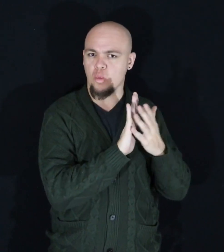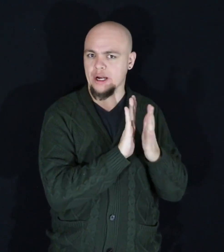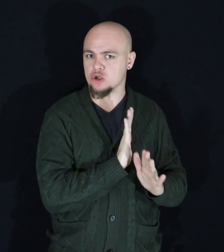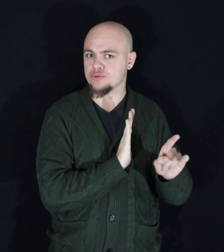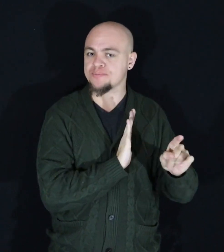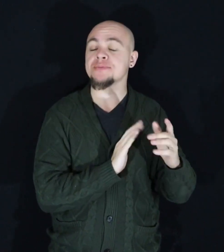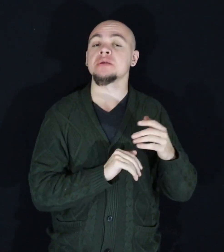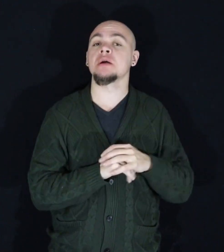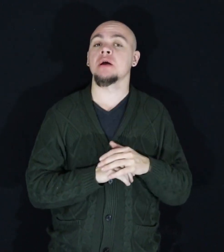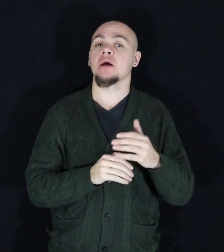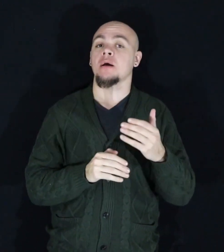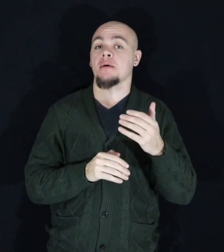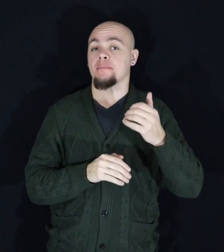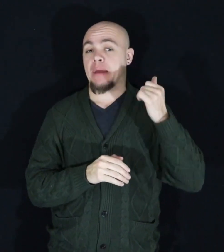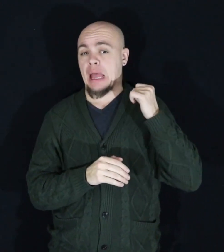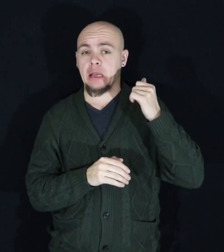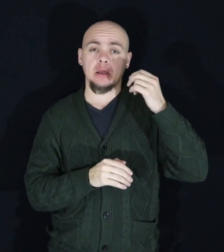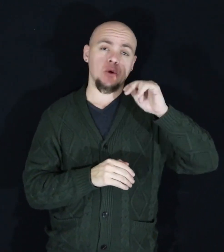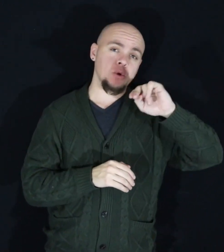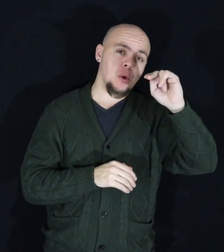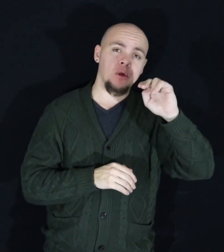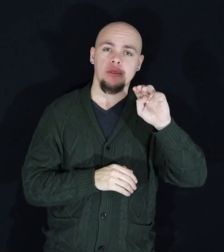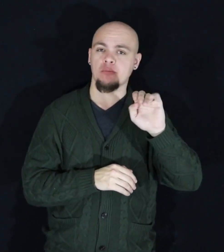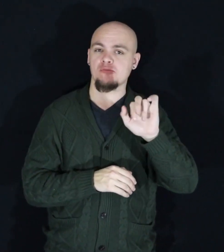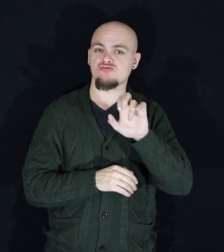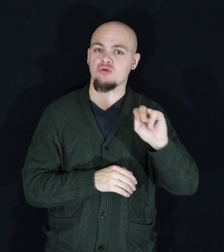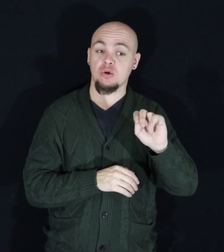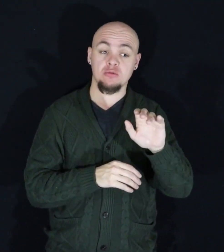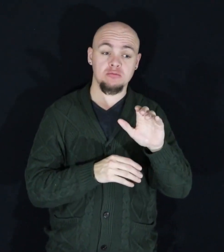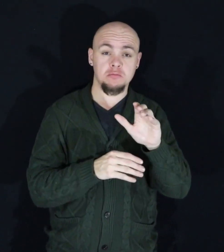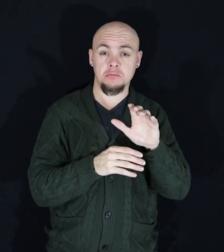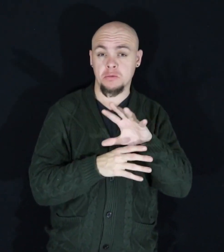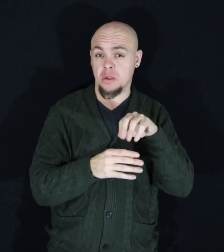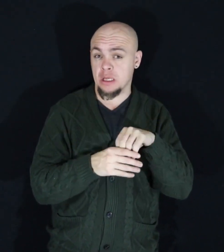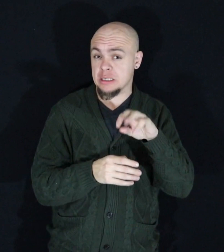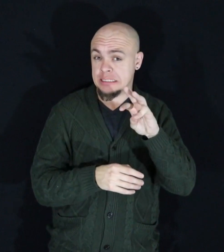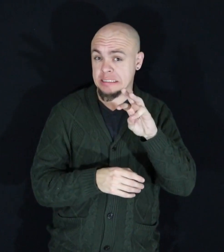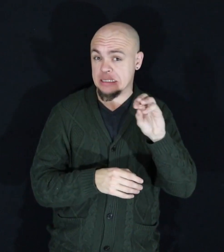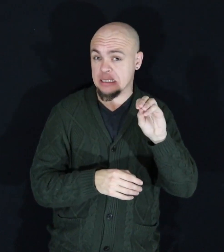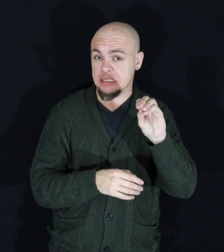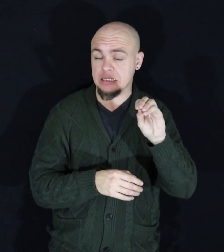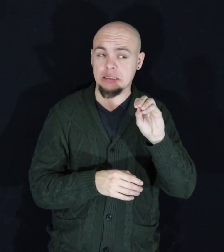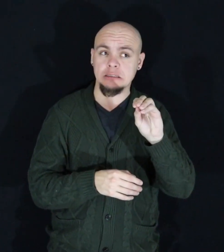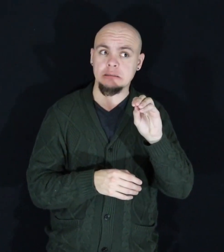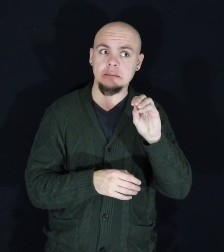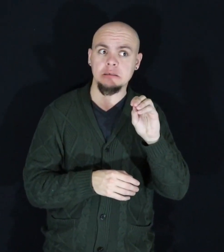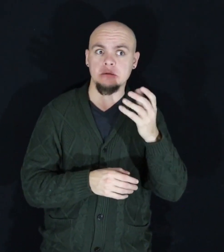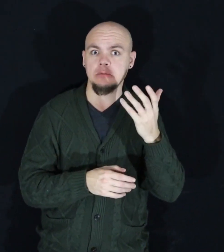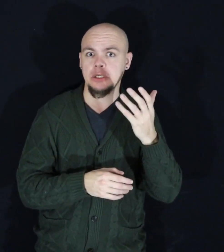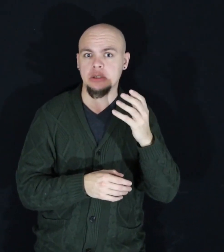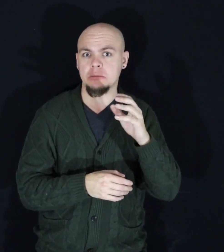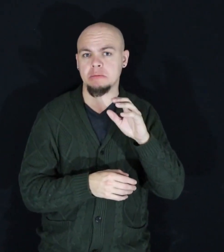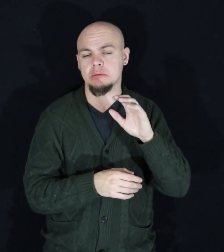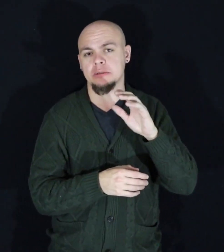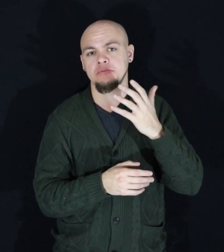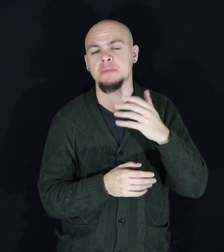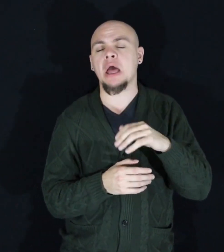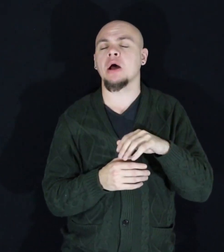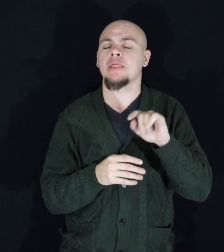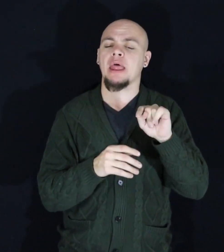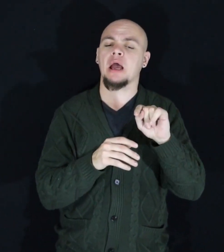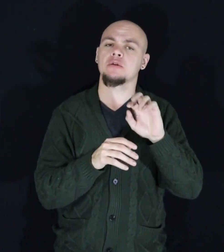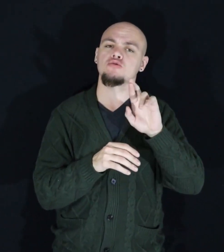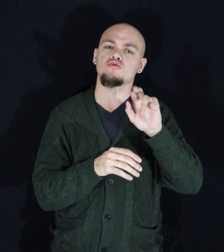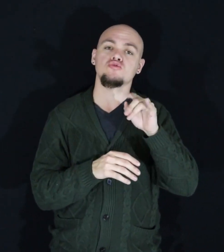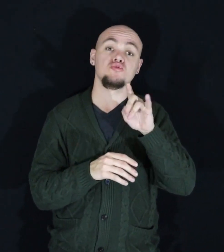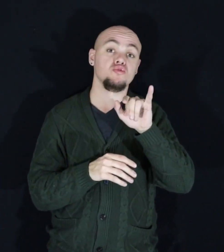back to North Maroon over the course of 6 hours with 40-mile-an-hour winds and hyper-focus on this ridgeline in a place where if